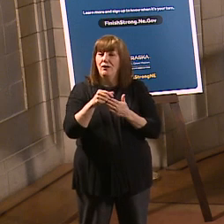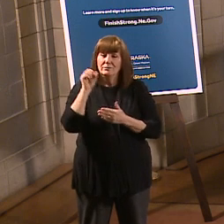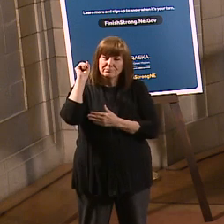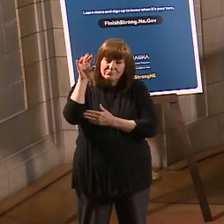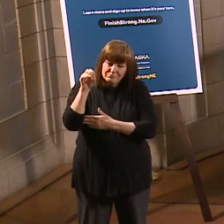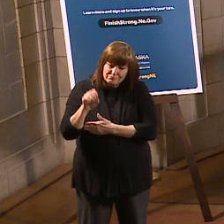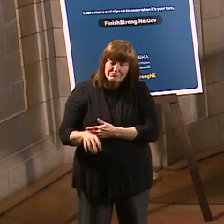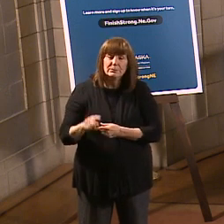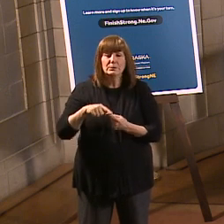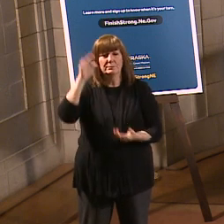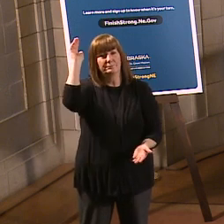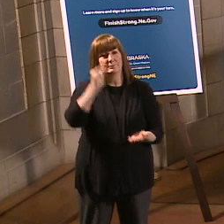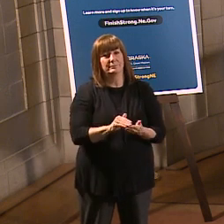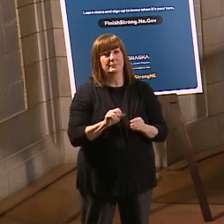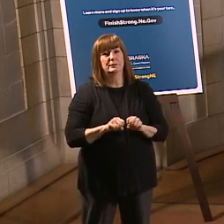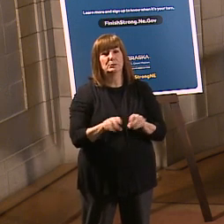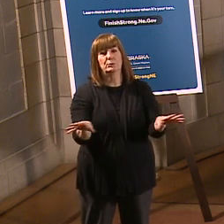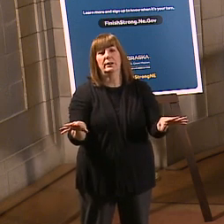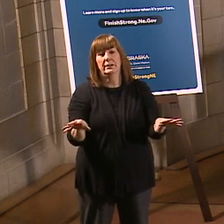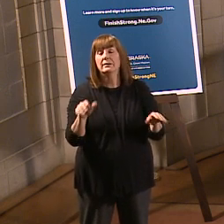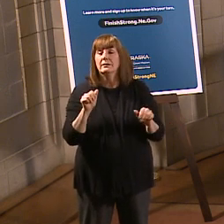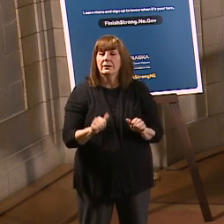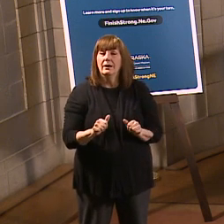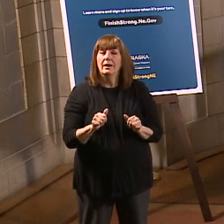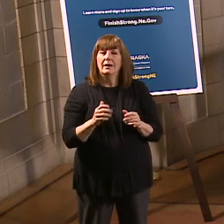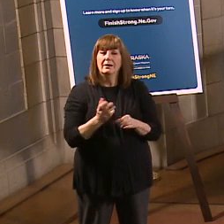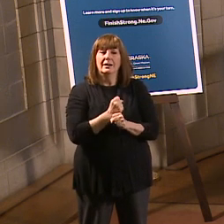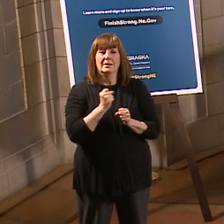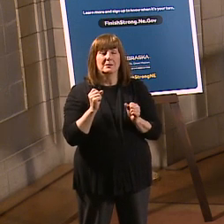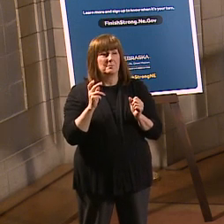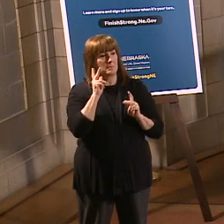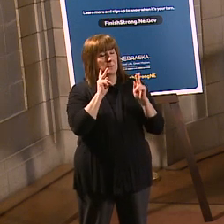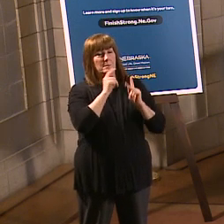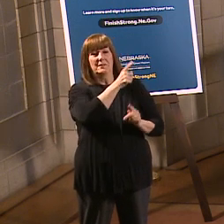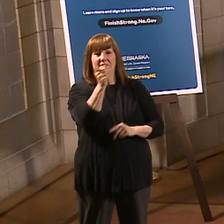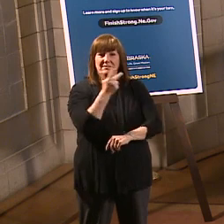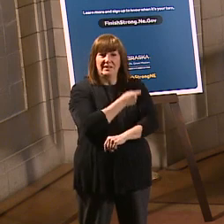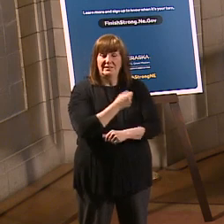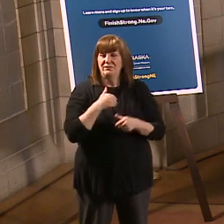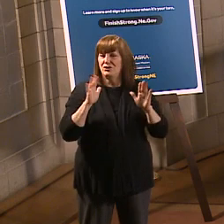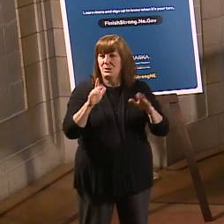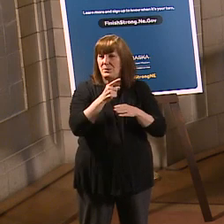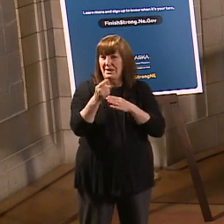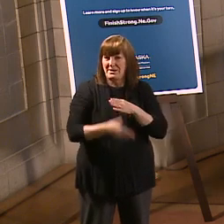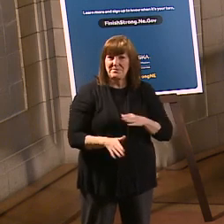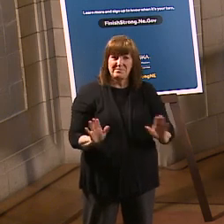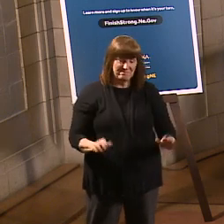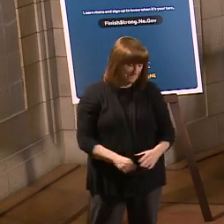things we can do to help slow the spread of the virus till we can get people vaccinated. Have a great weekend.